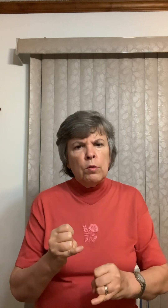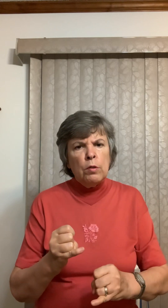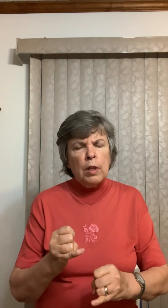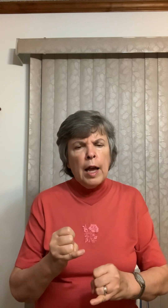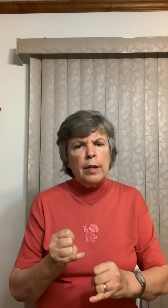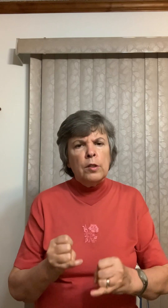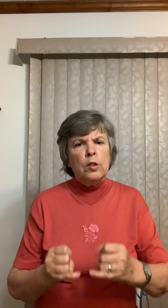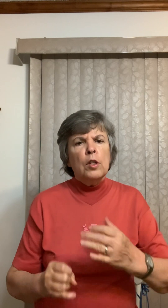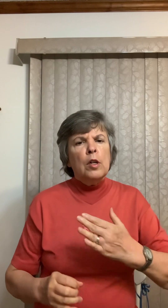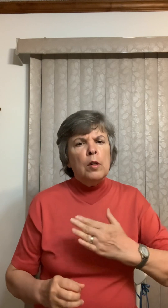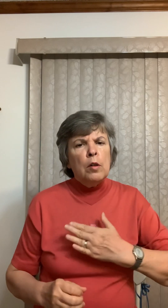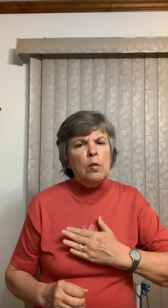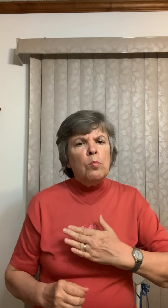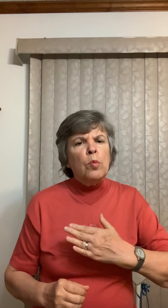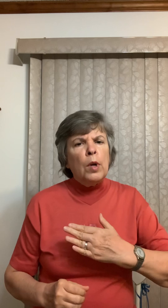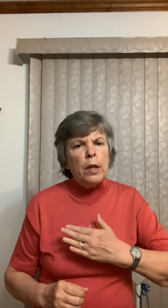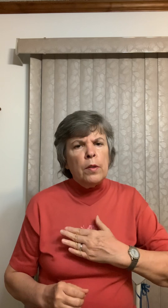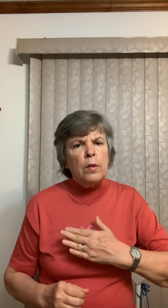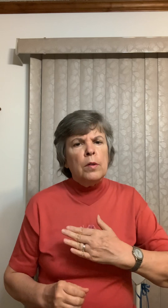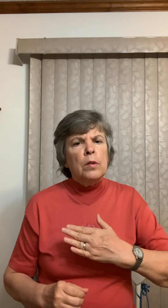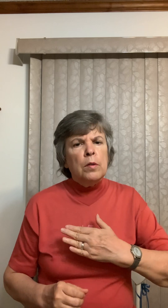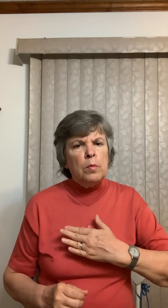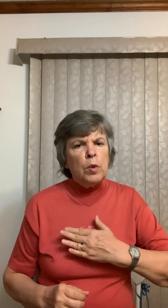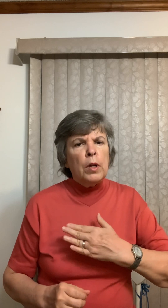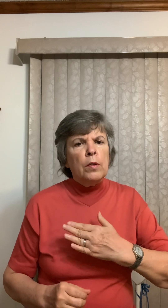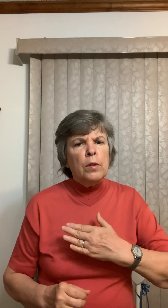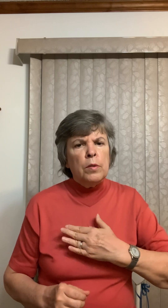or last breath.